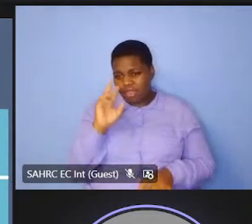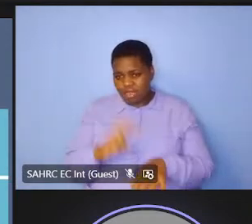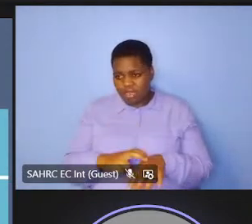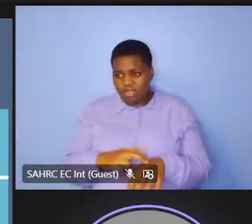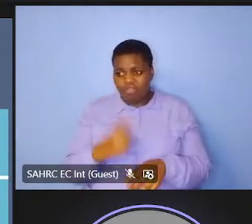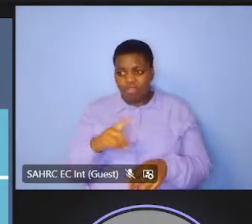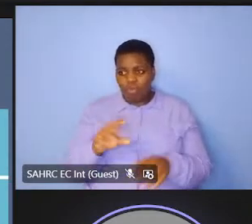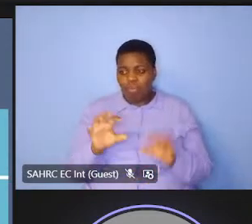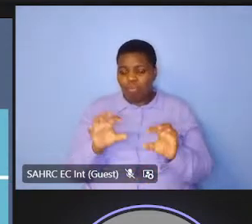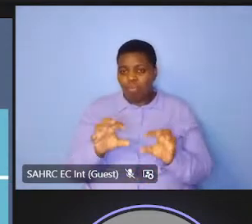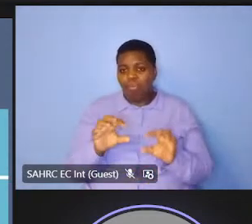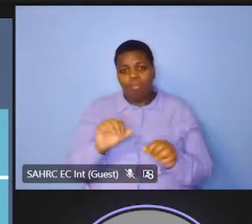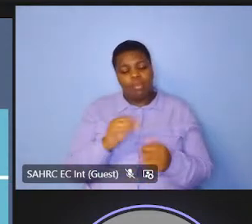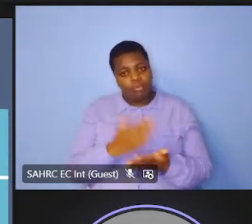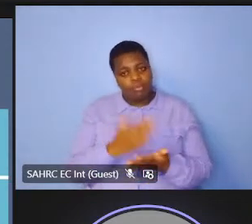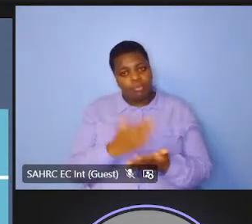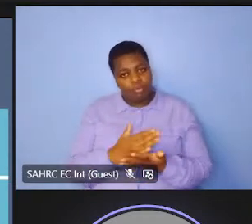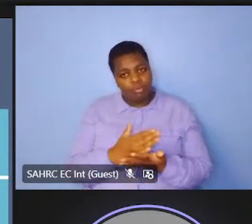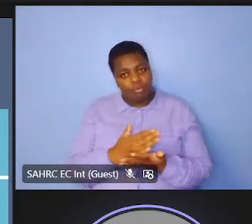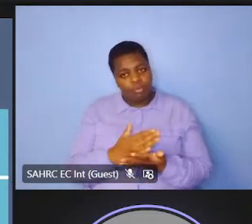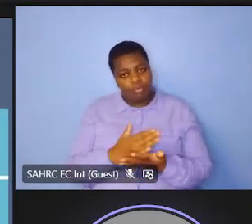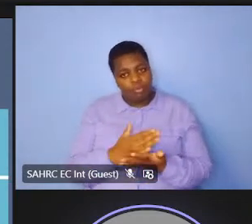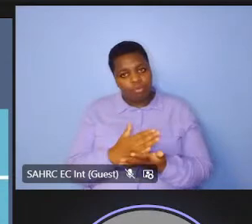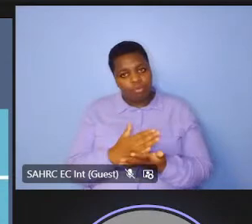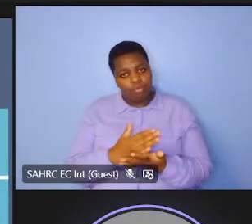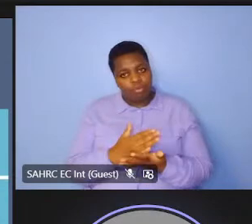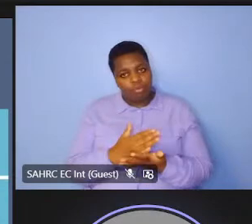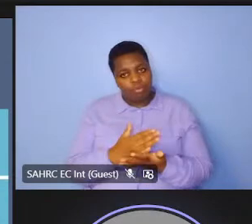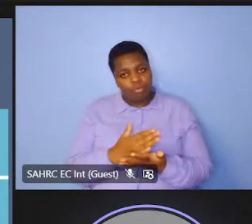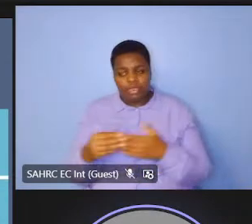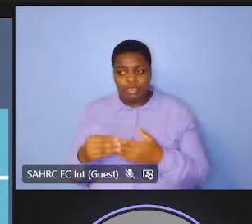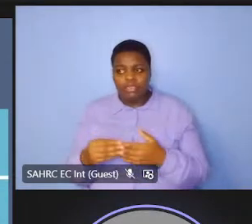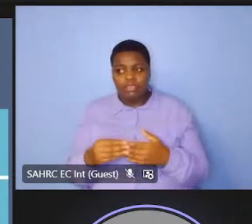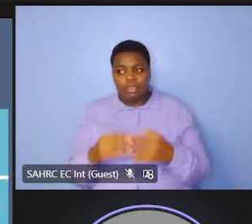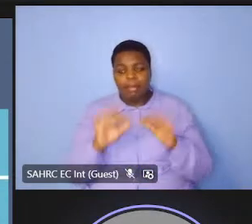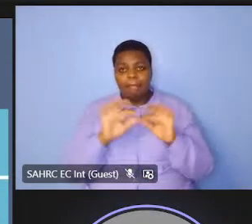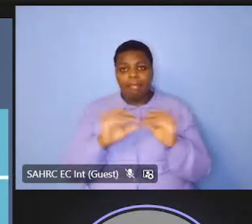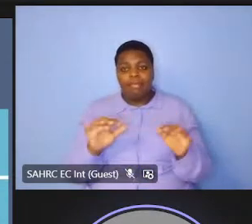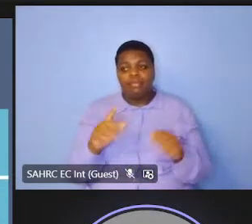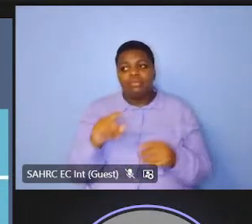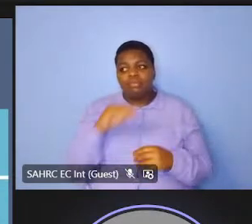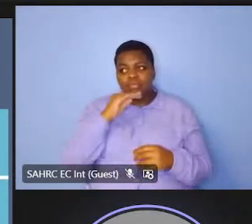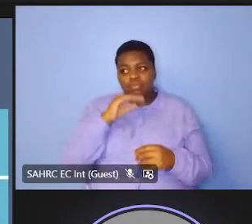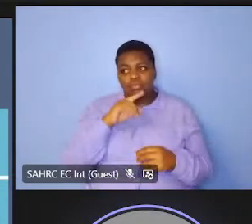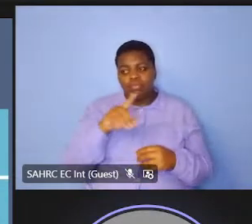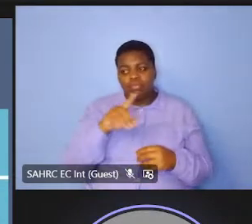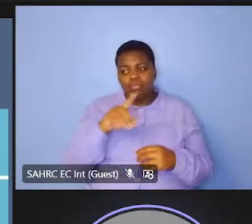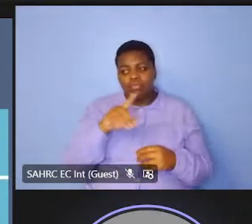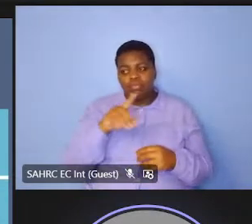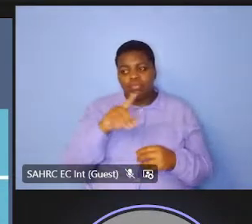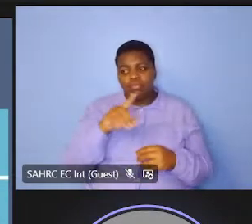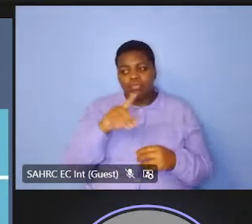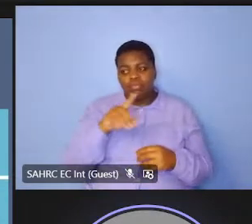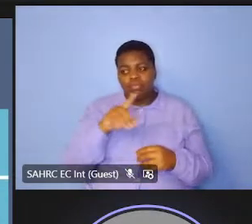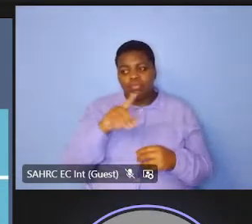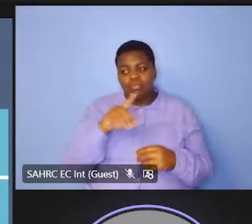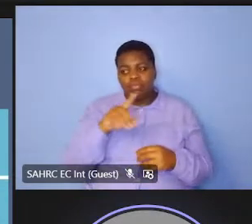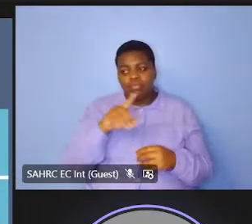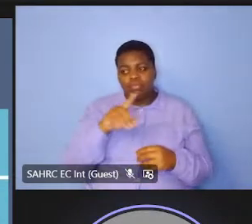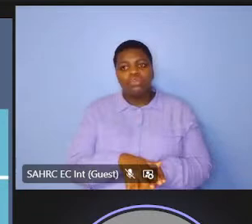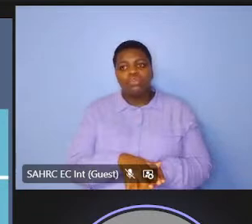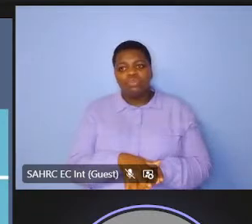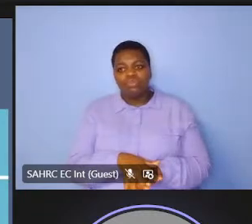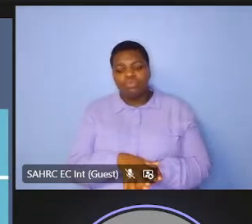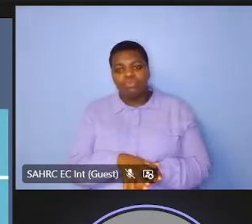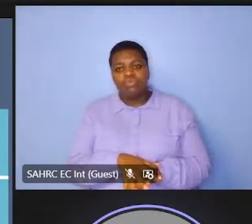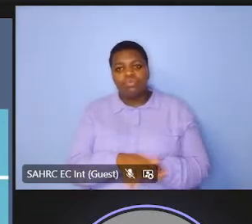push to have these guidelines finally published, but published in a form which is inclusive and a form which